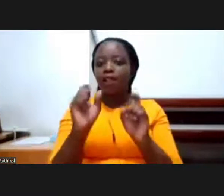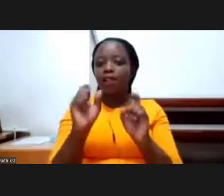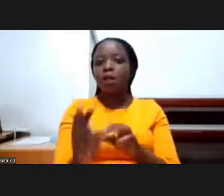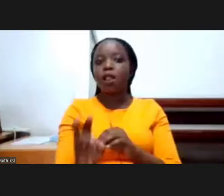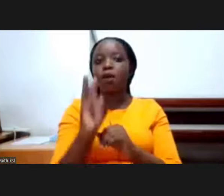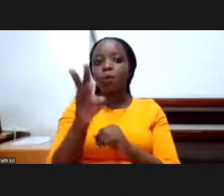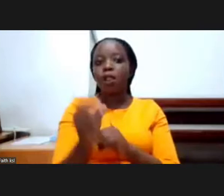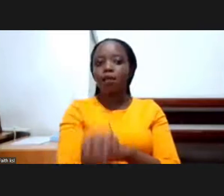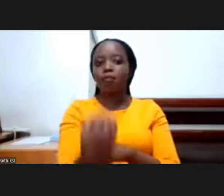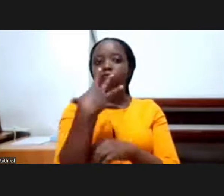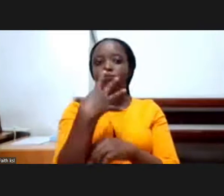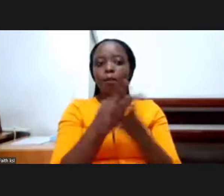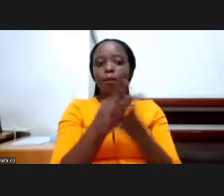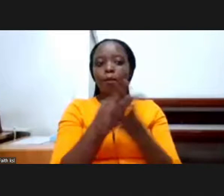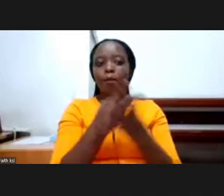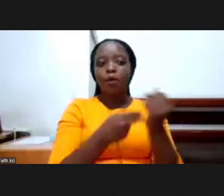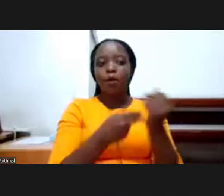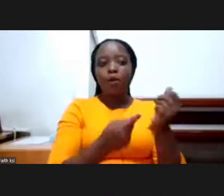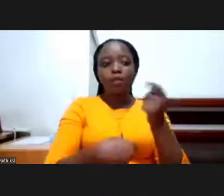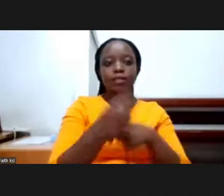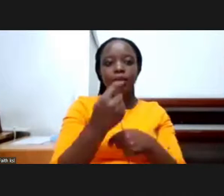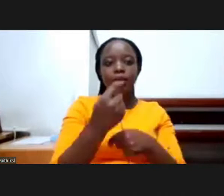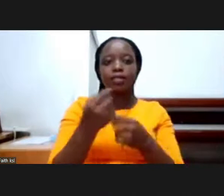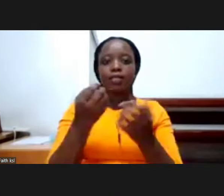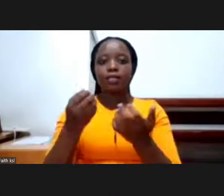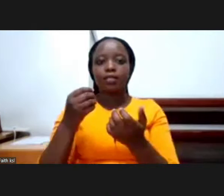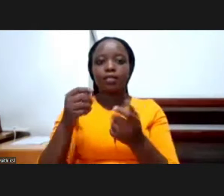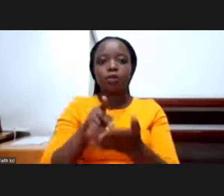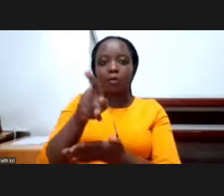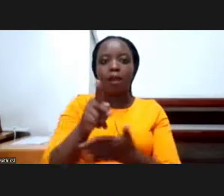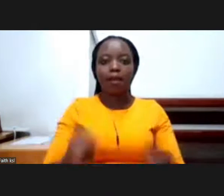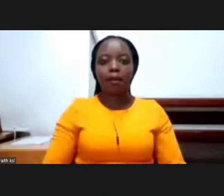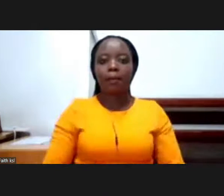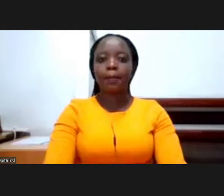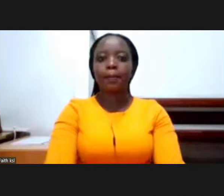Please repeat again. I think your audio was breaking at some point.